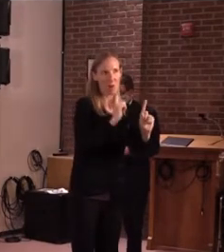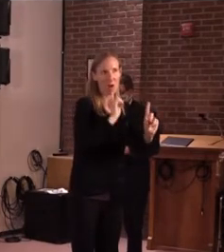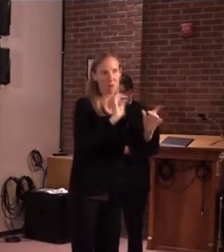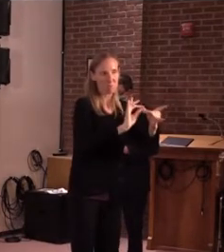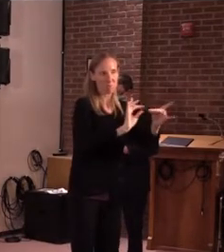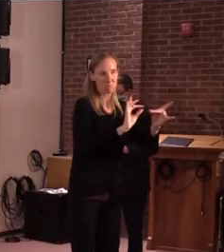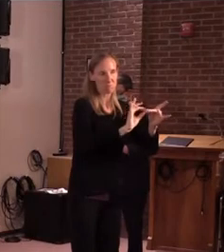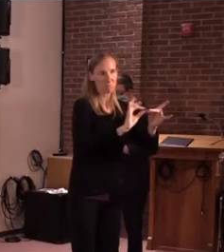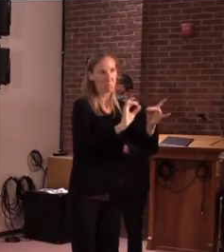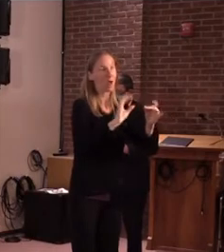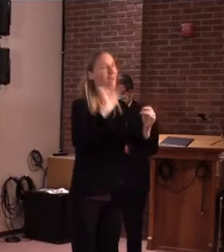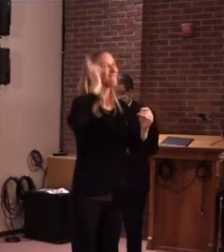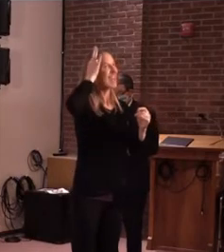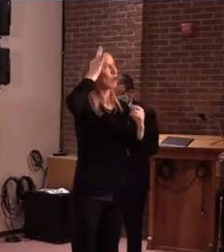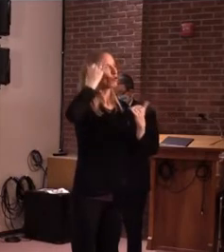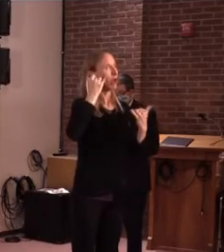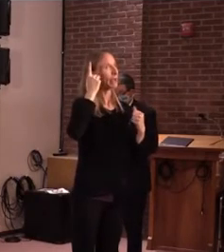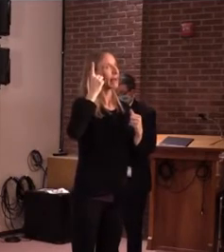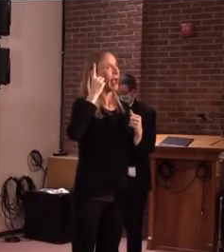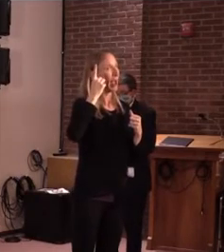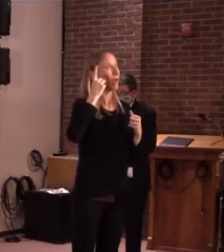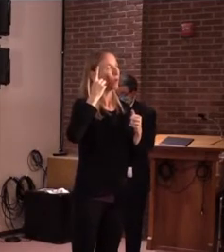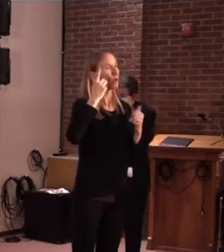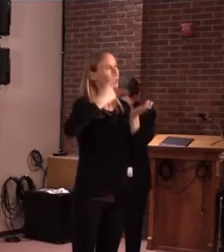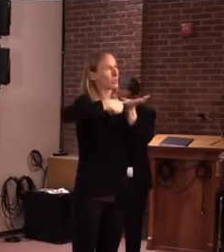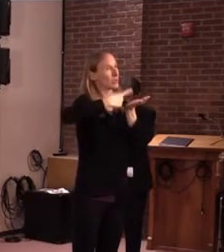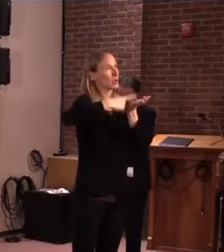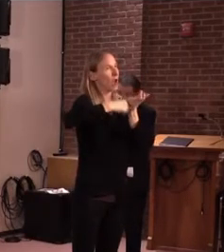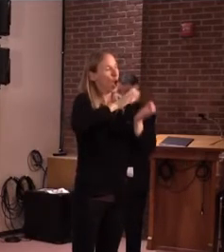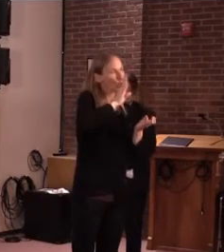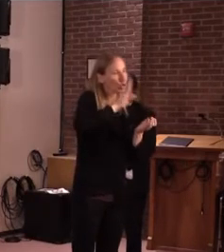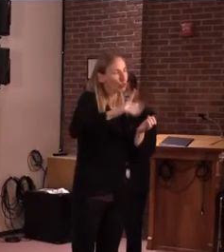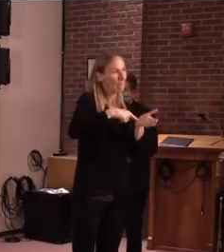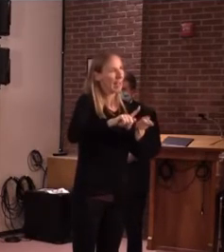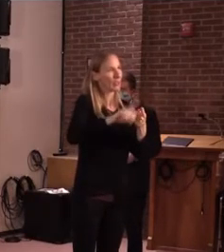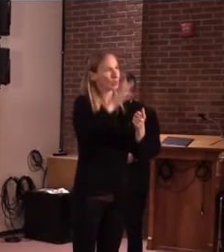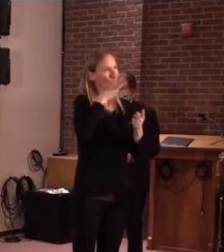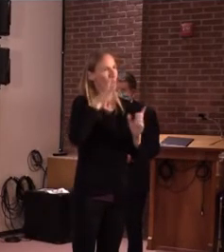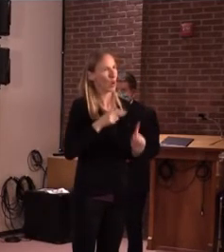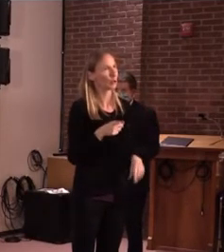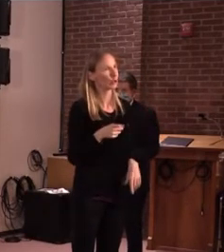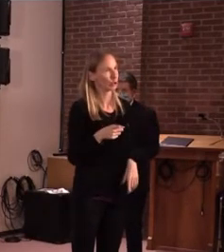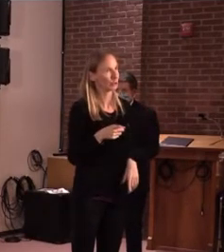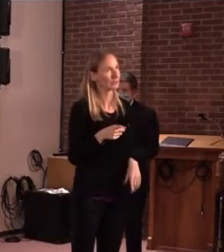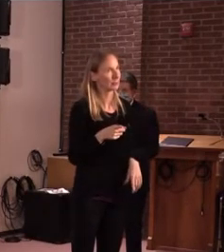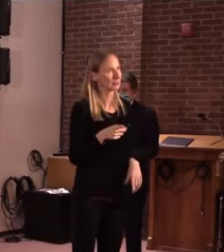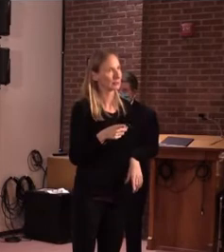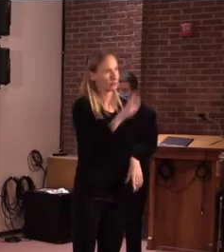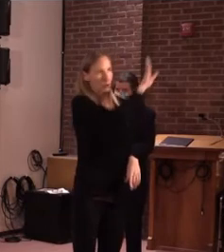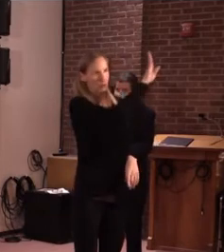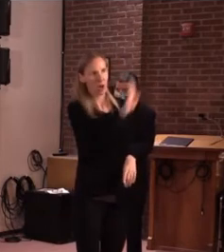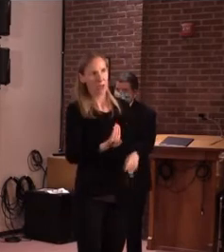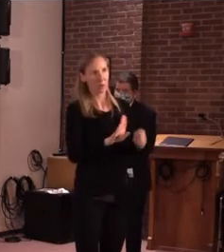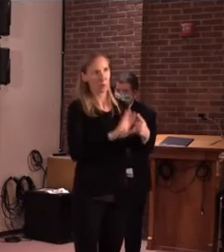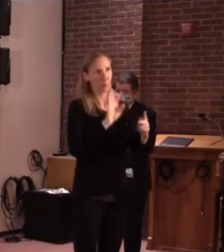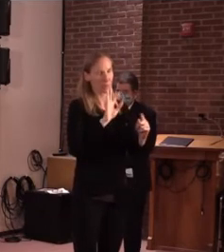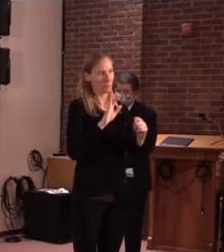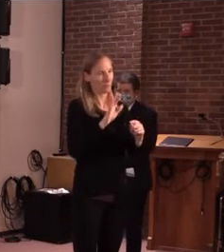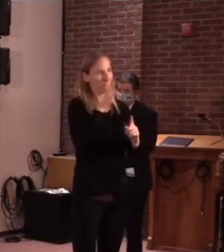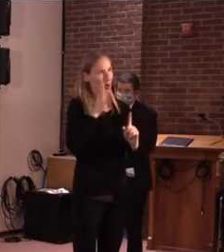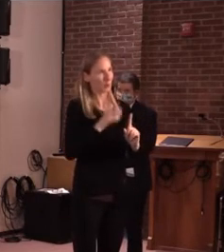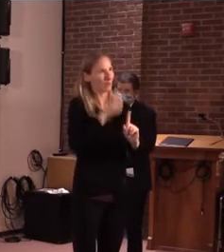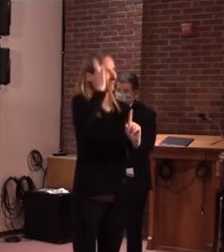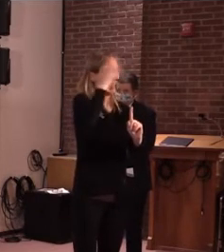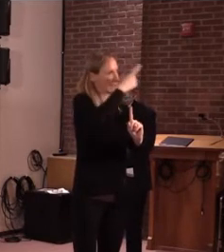an initiative on the federal level on direct payments to farmers and so forth. So there will be some aid, and this problem, as you